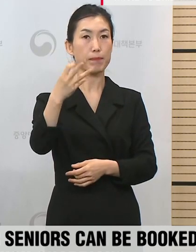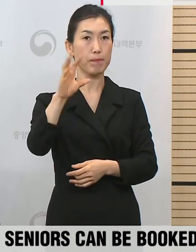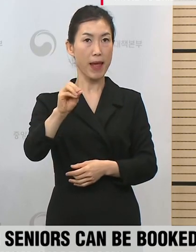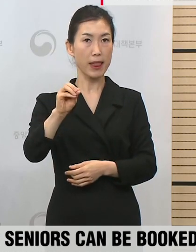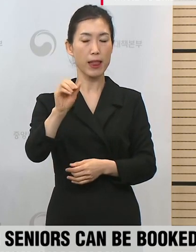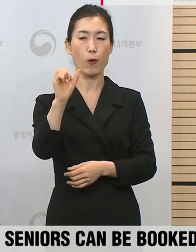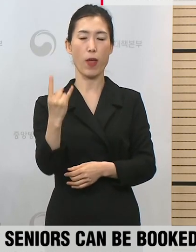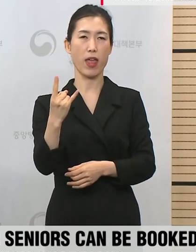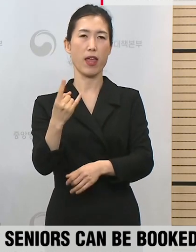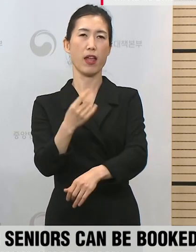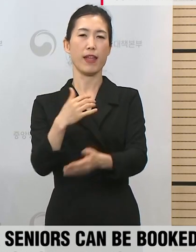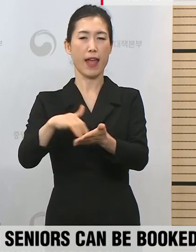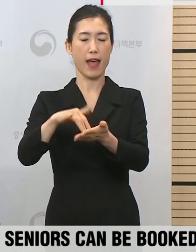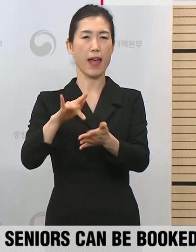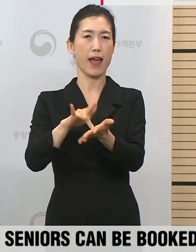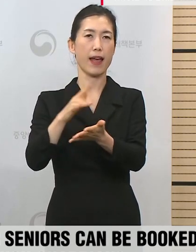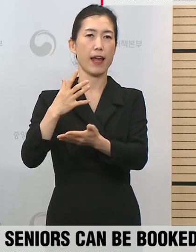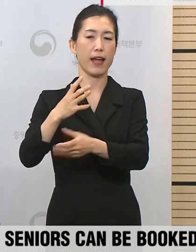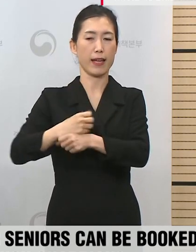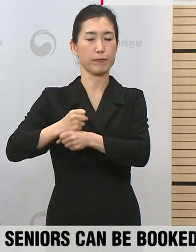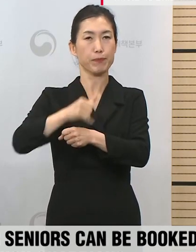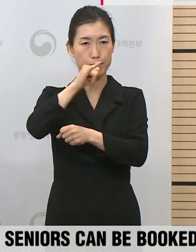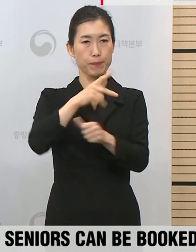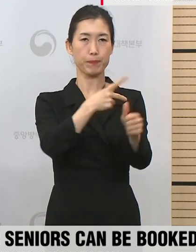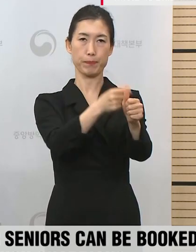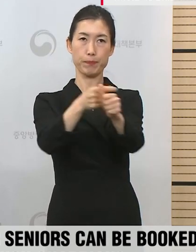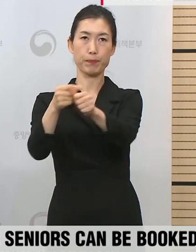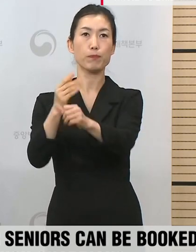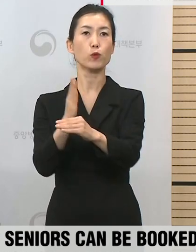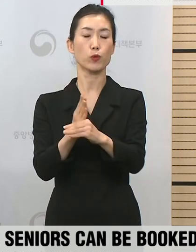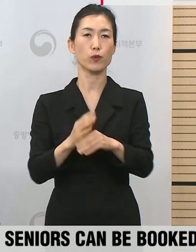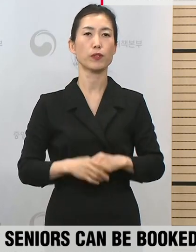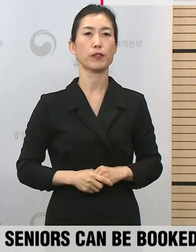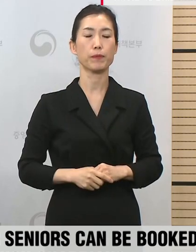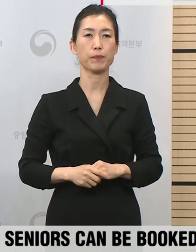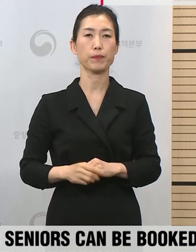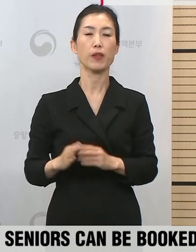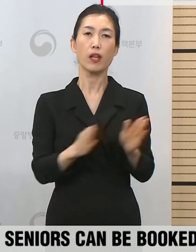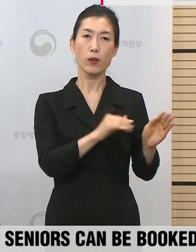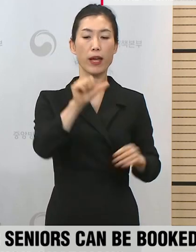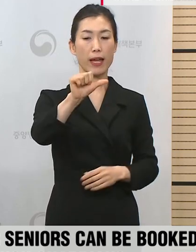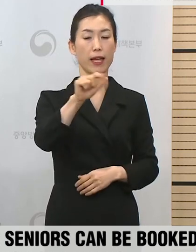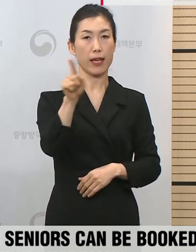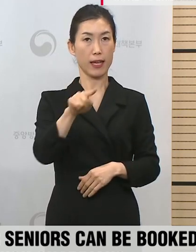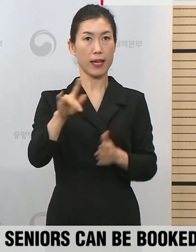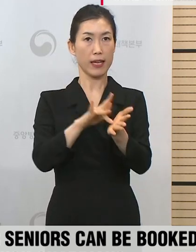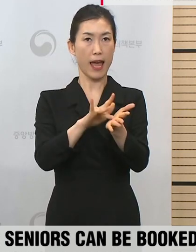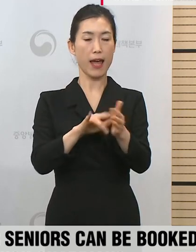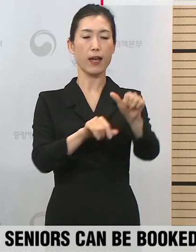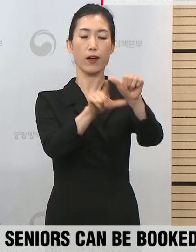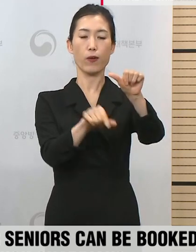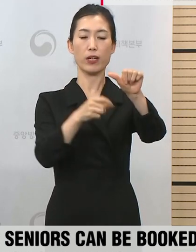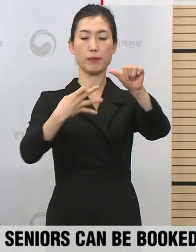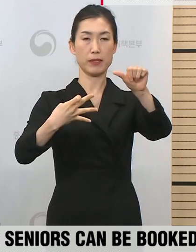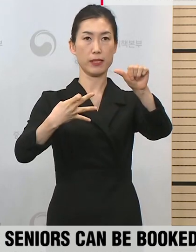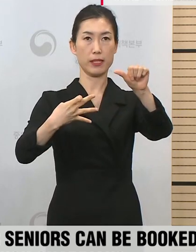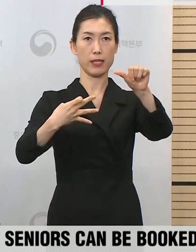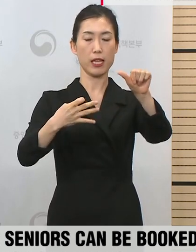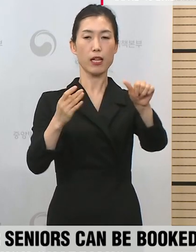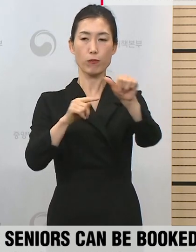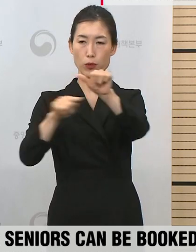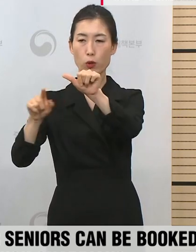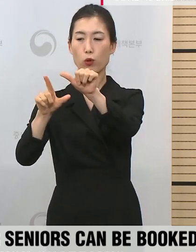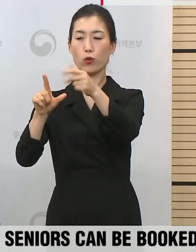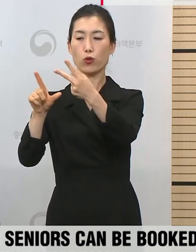about 300,000 vaccines doses, and we are also going to utilize them in the near future. And the